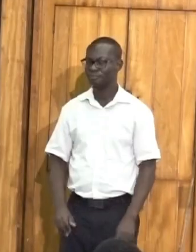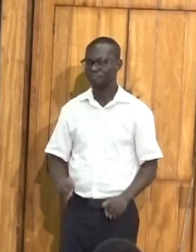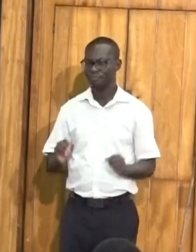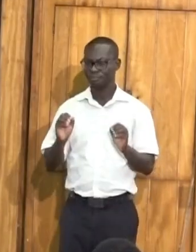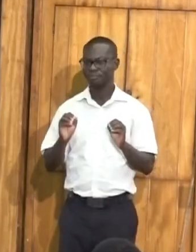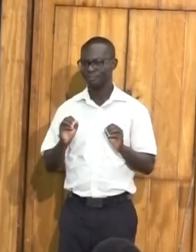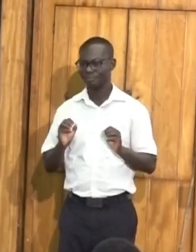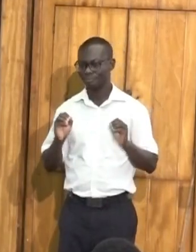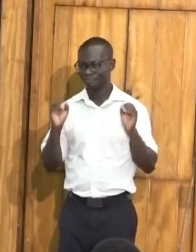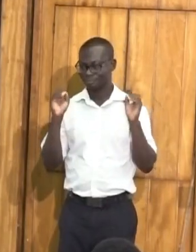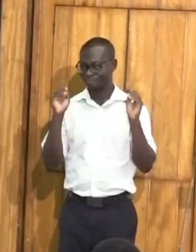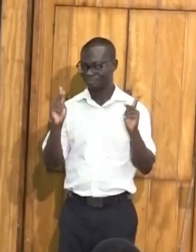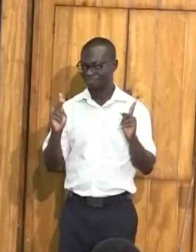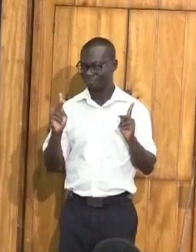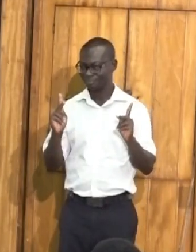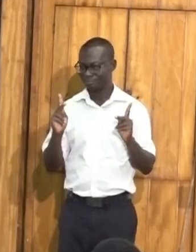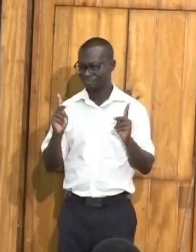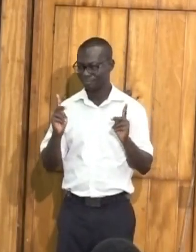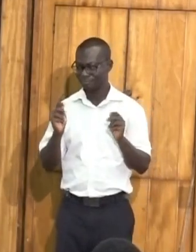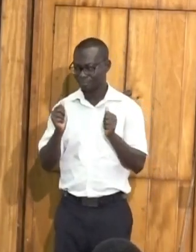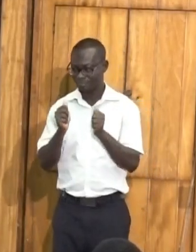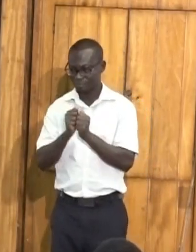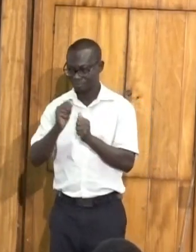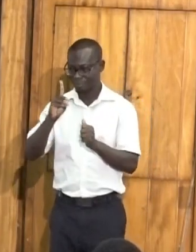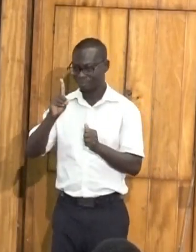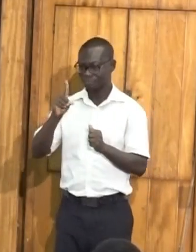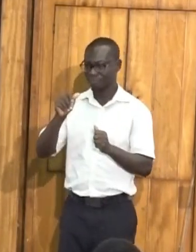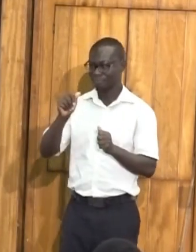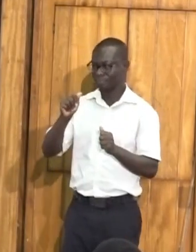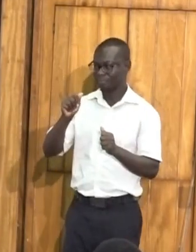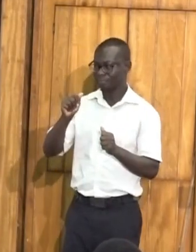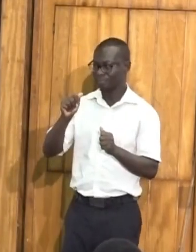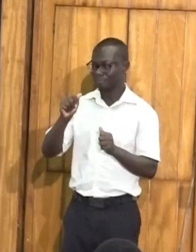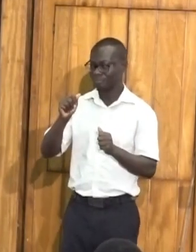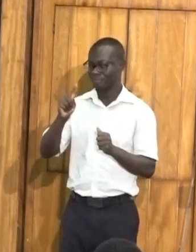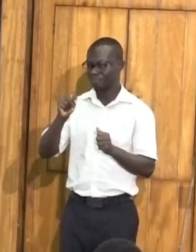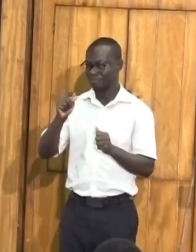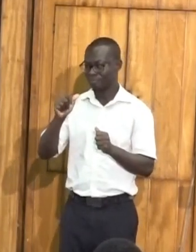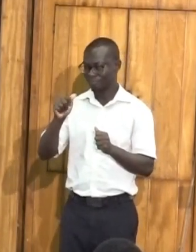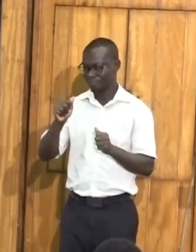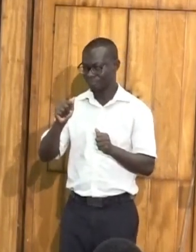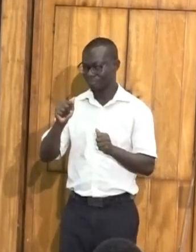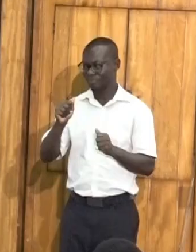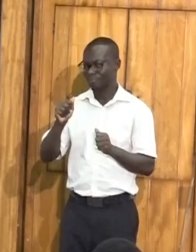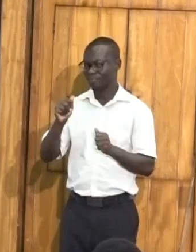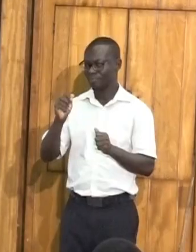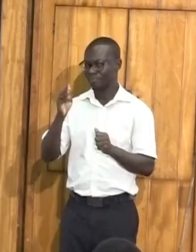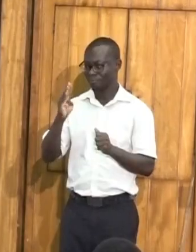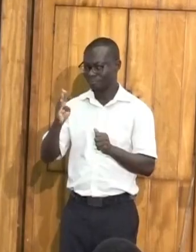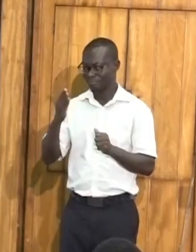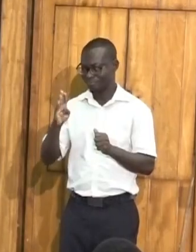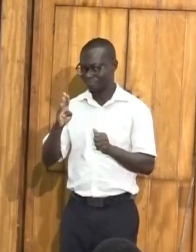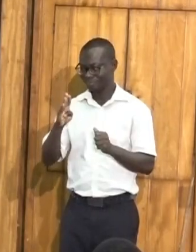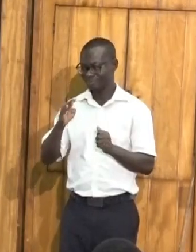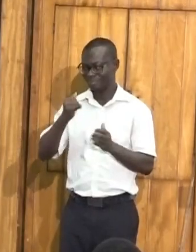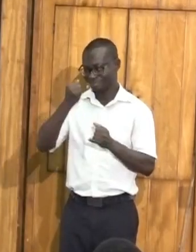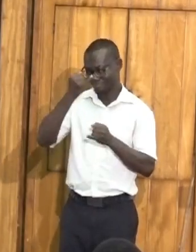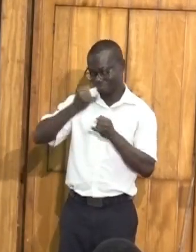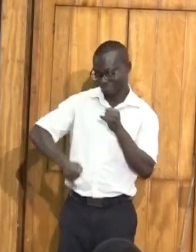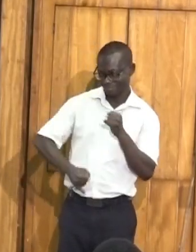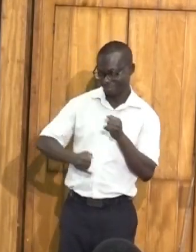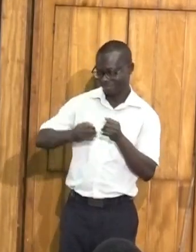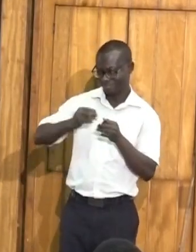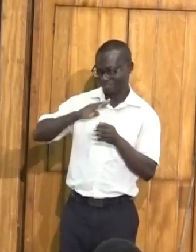Okay, we did a baseline assessment around Feb up to the end of May. We had